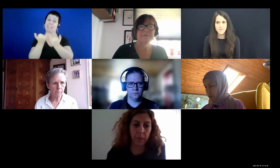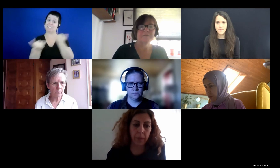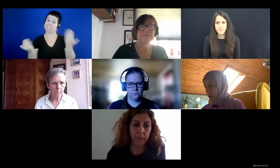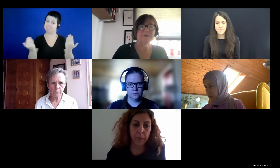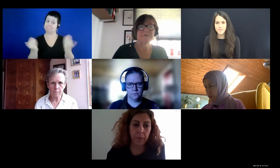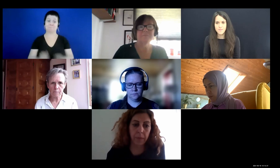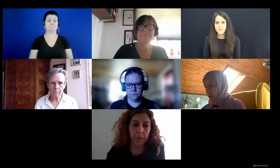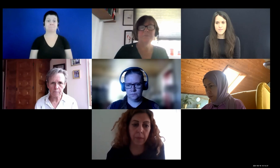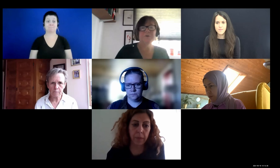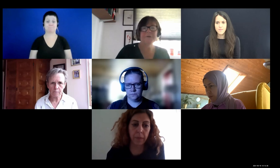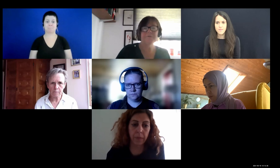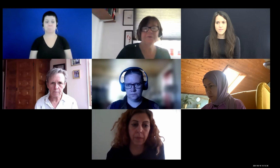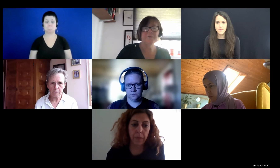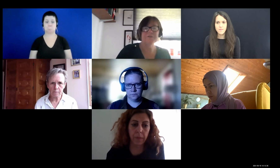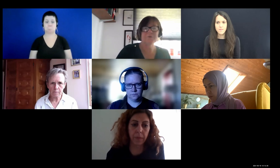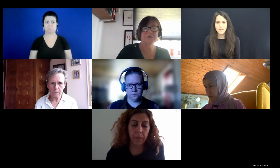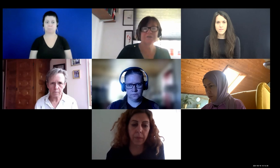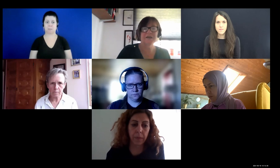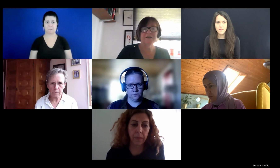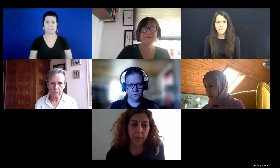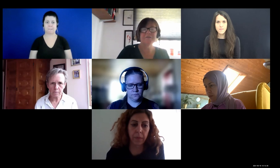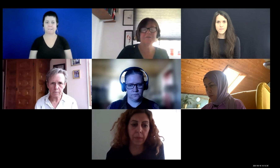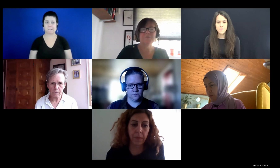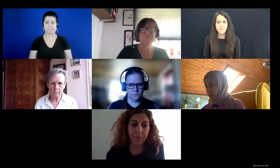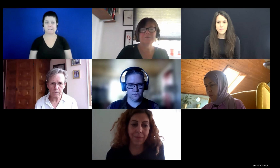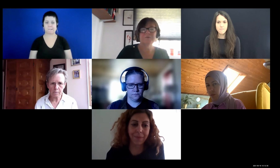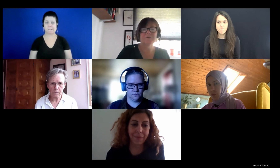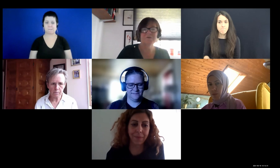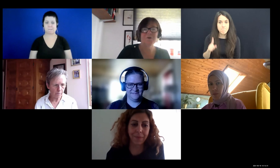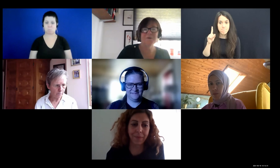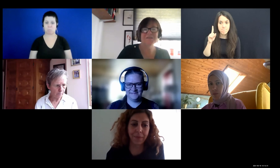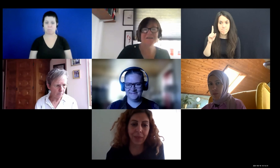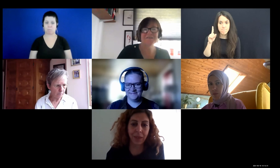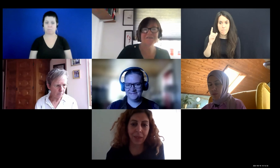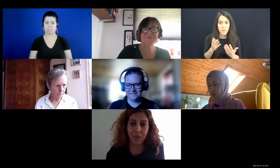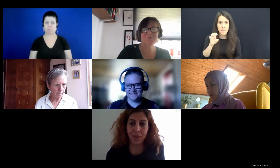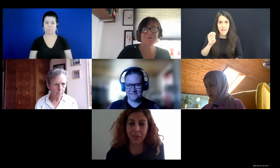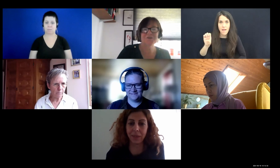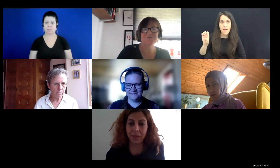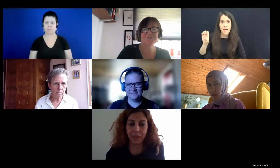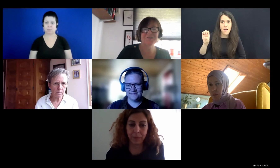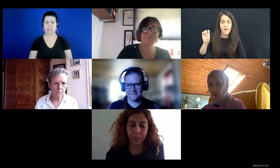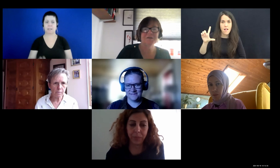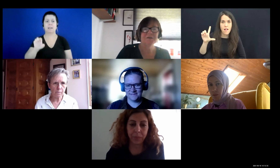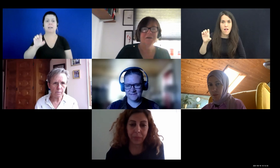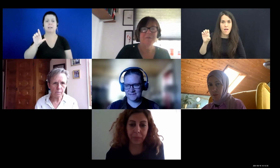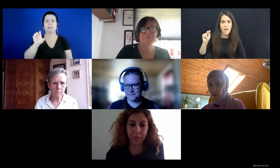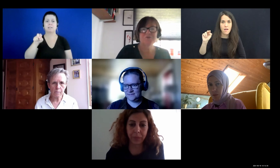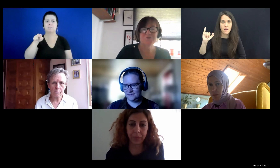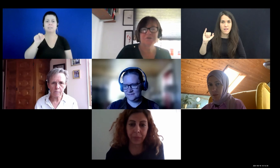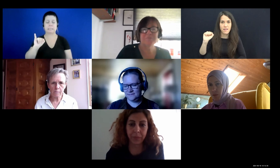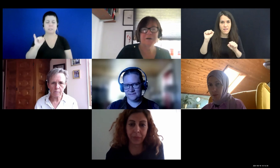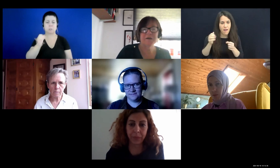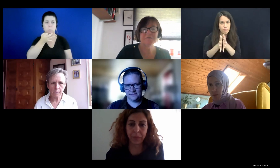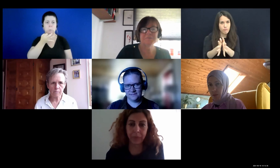I think, would it be unfair of me to ask Eleni to comment? I think the situation in Greece is, I'm not